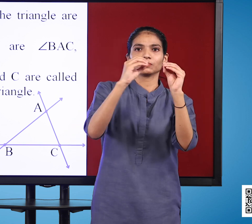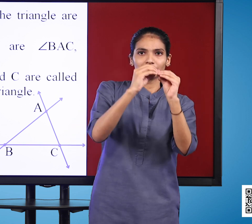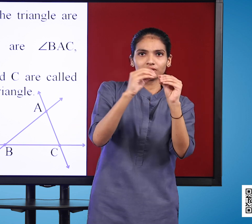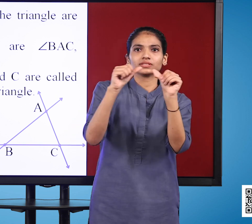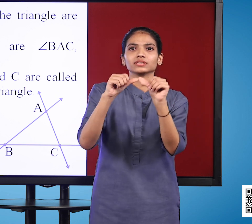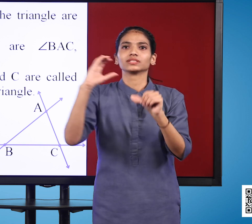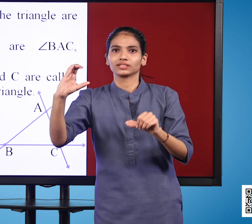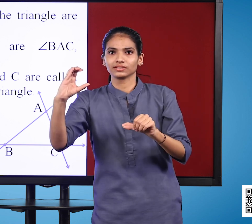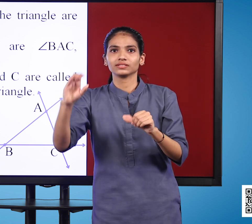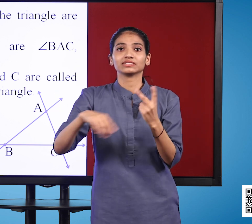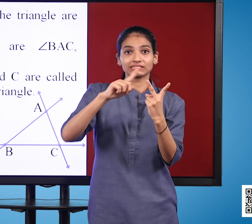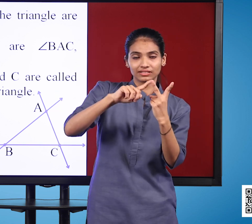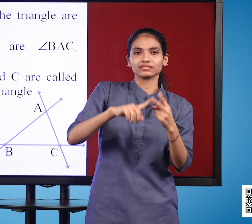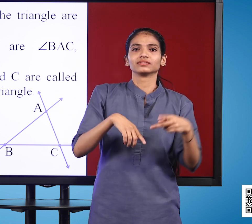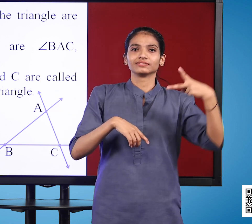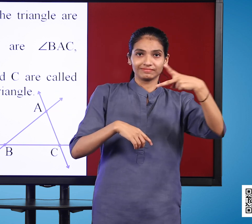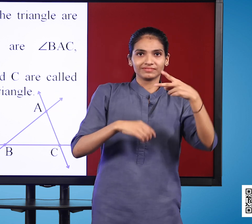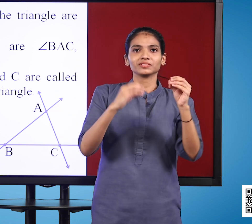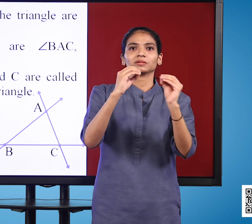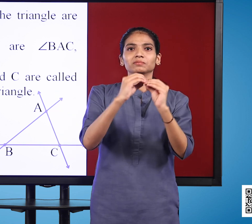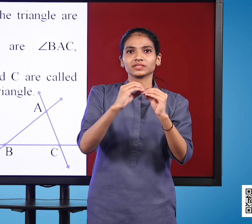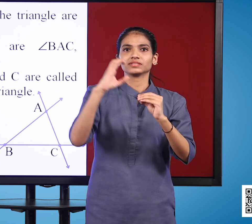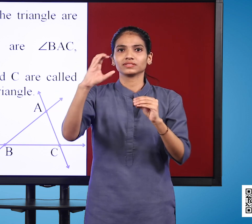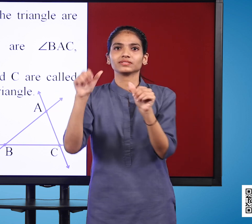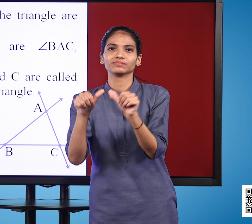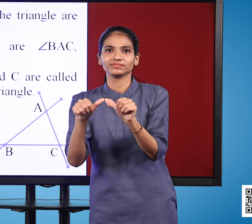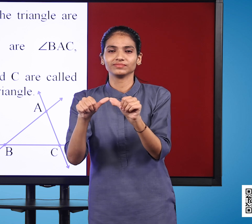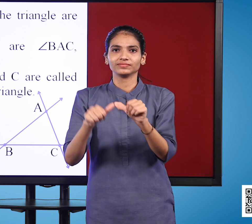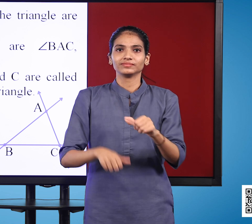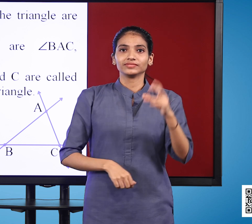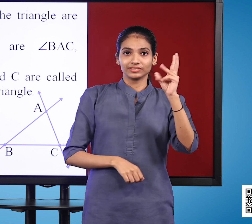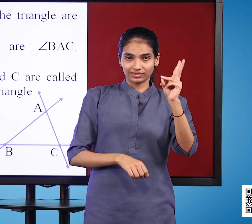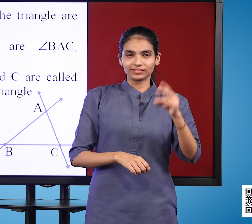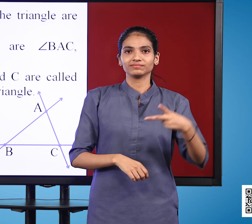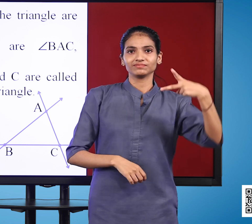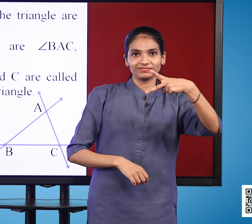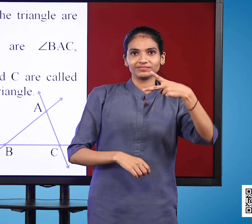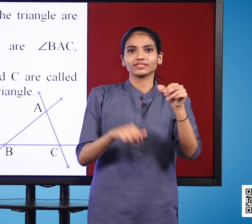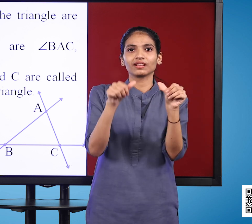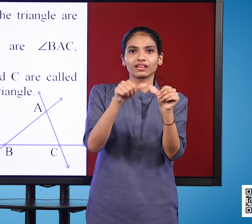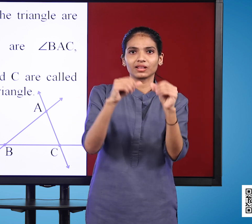angle BAC, angle BCA, and angle